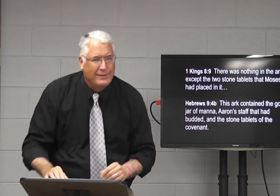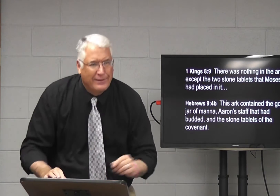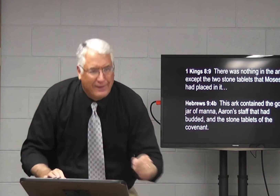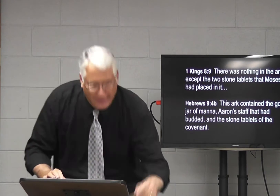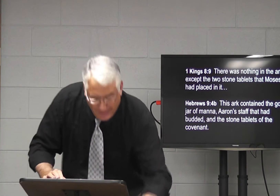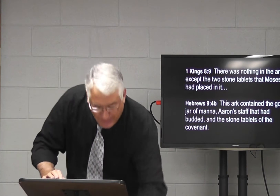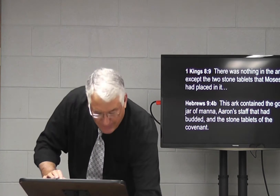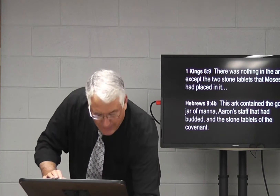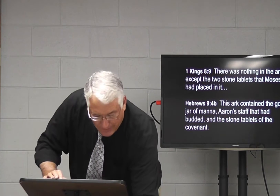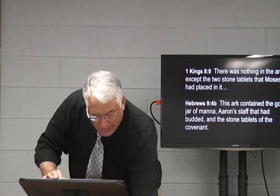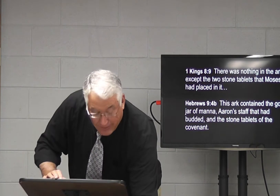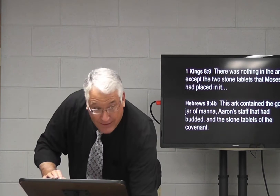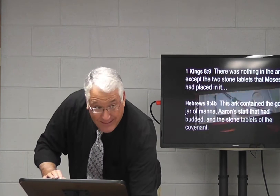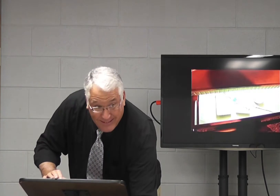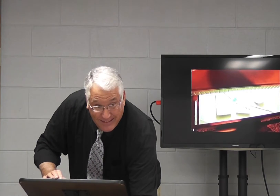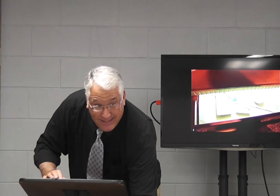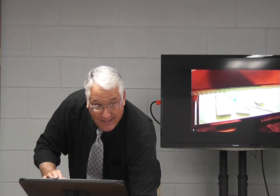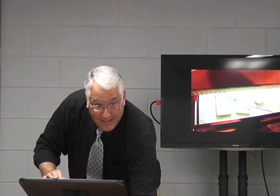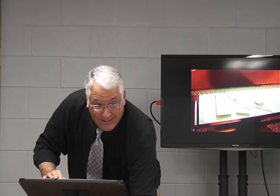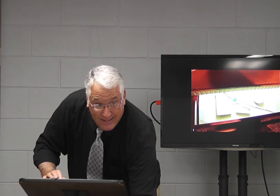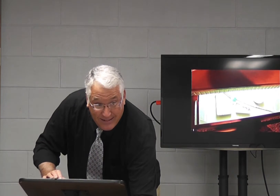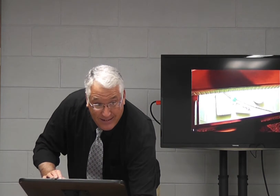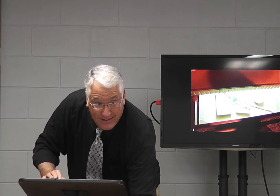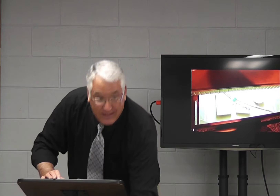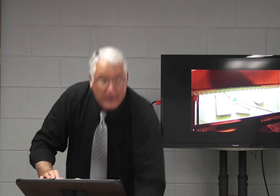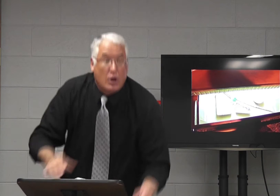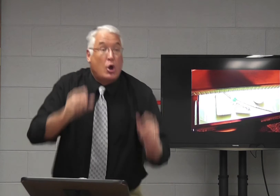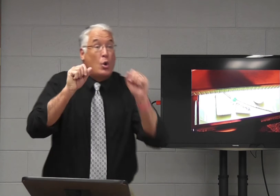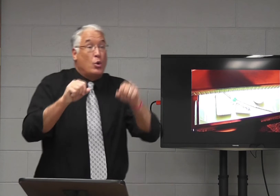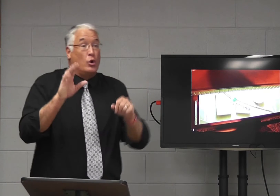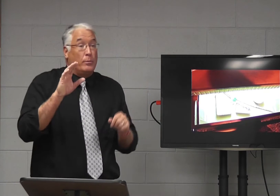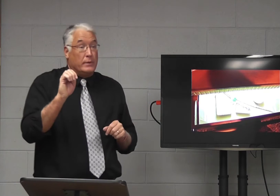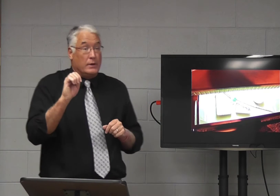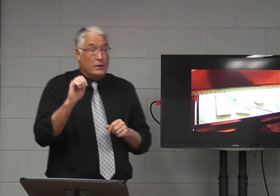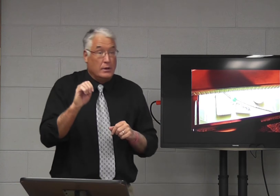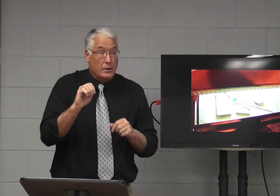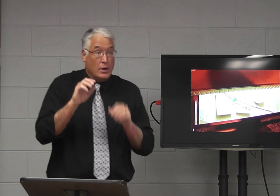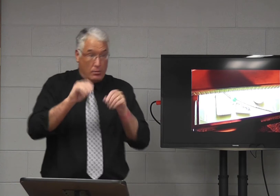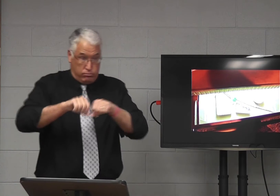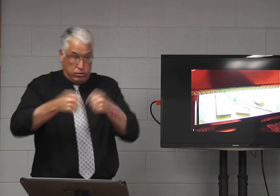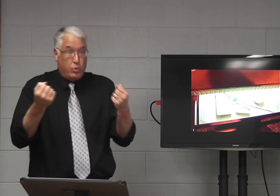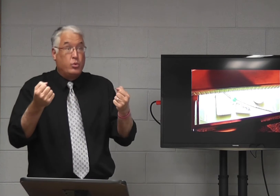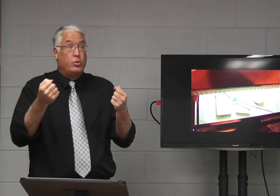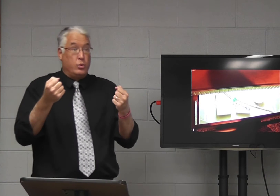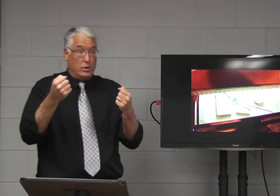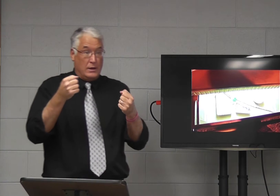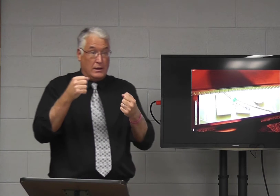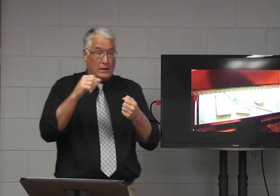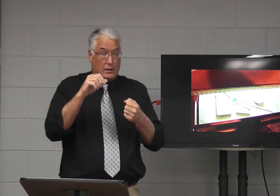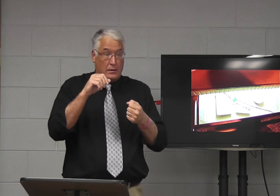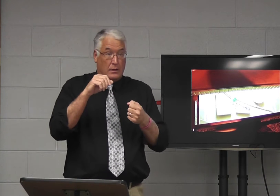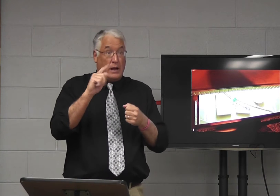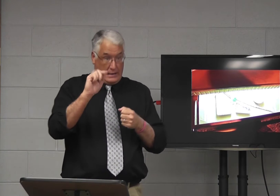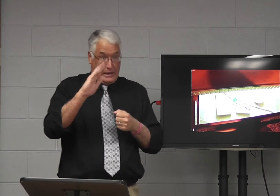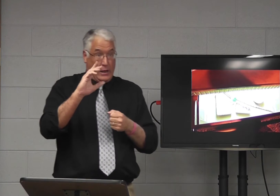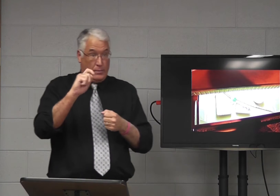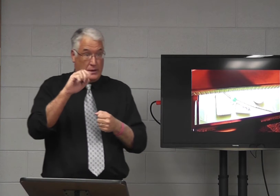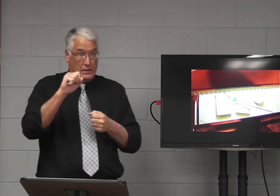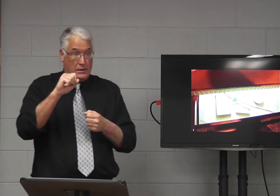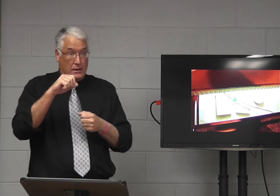that's right. So, could he have put the broken tablets in